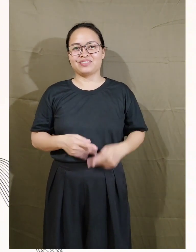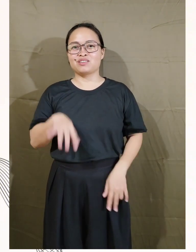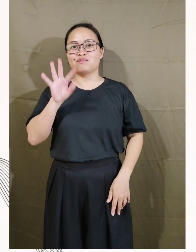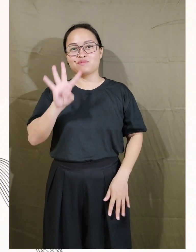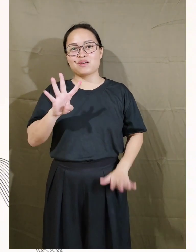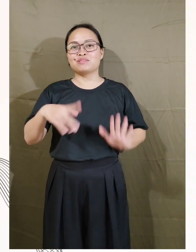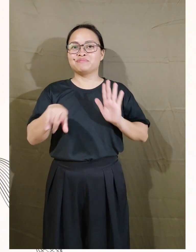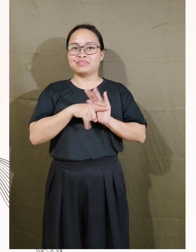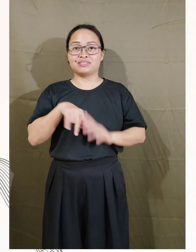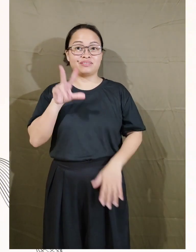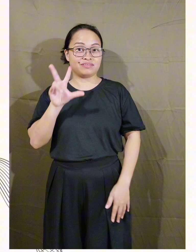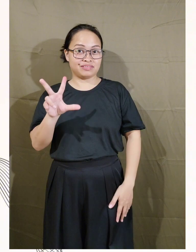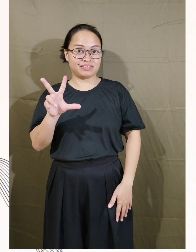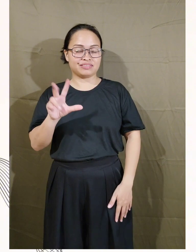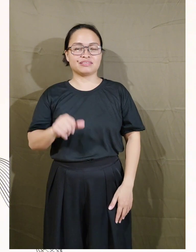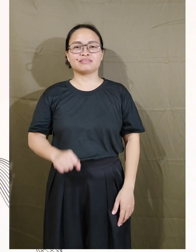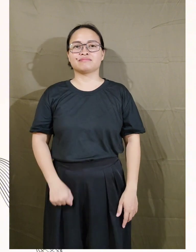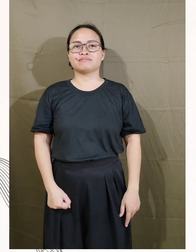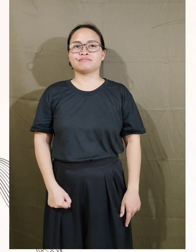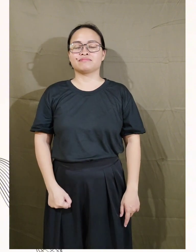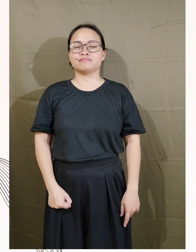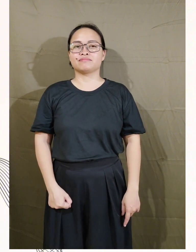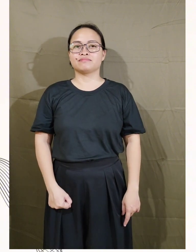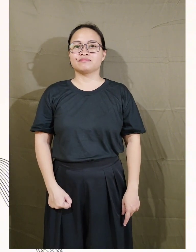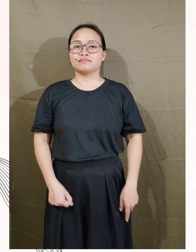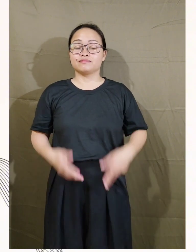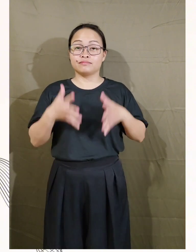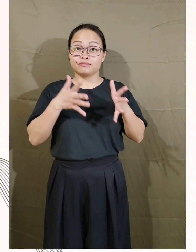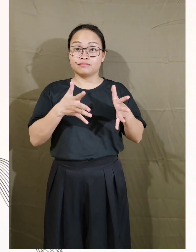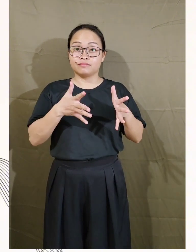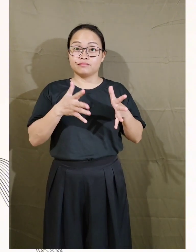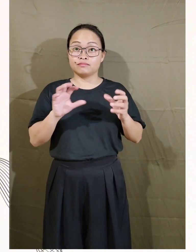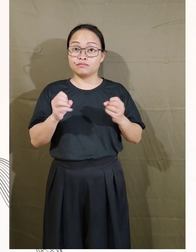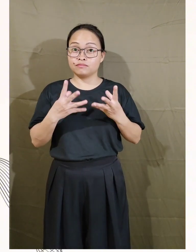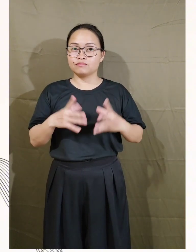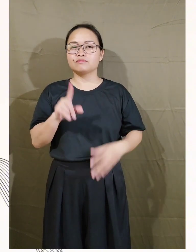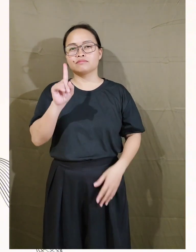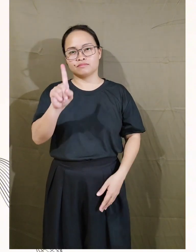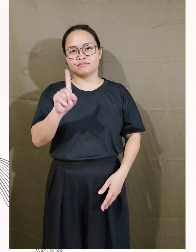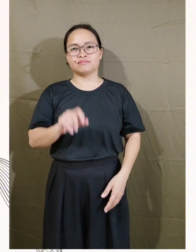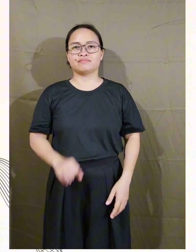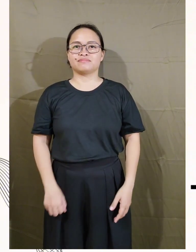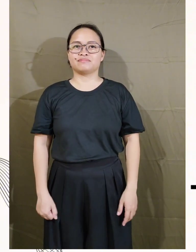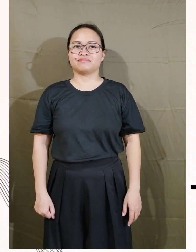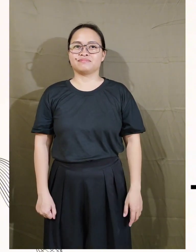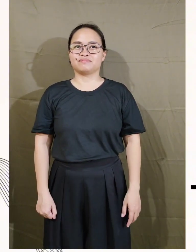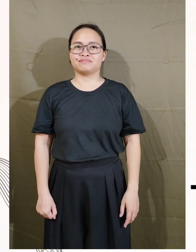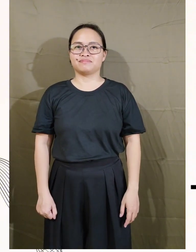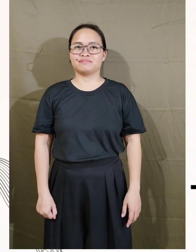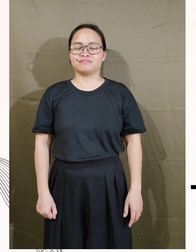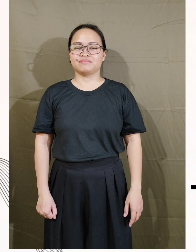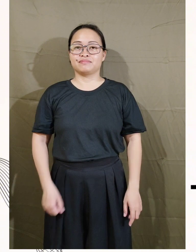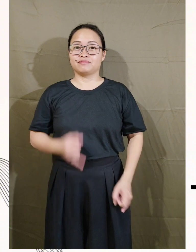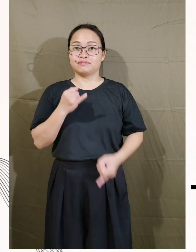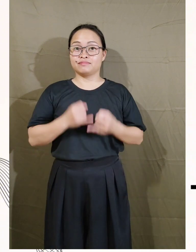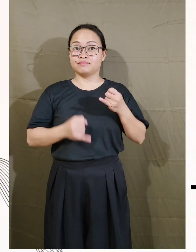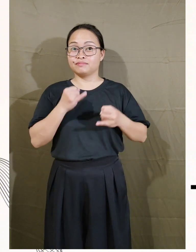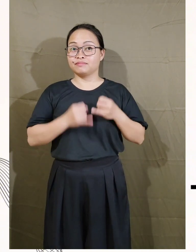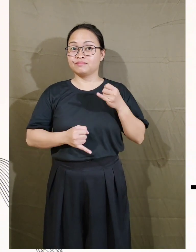3. The remaining object is 1. And